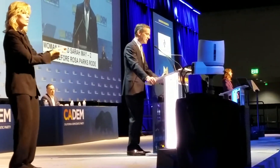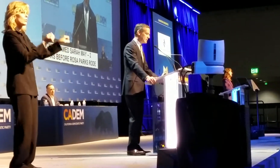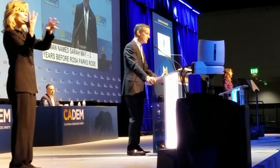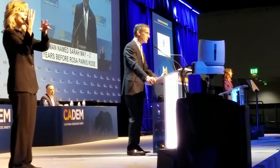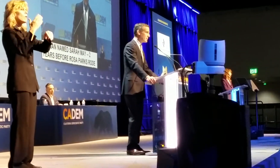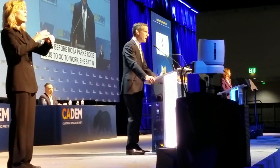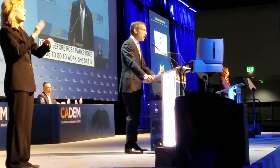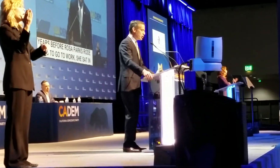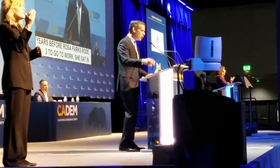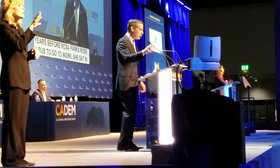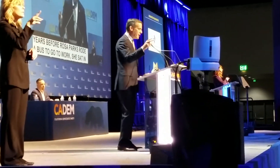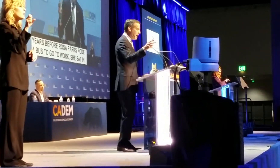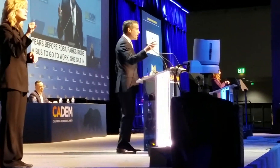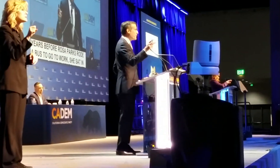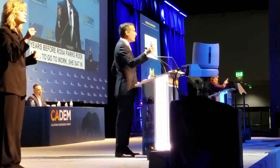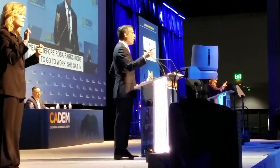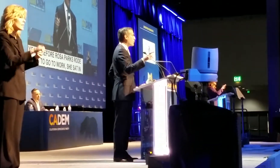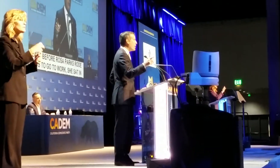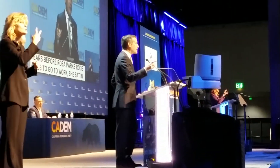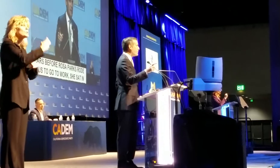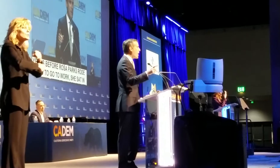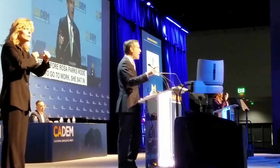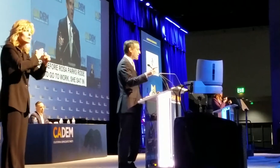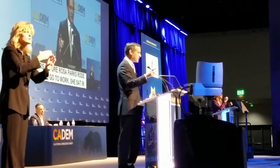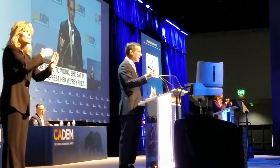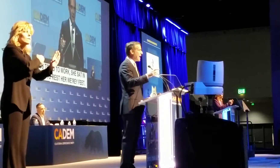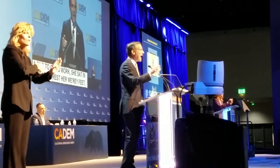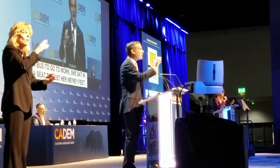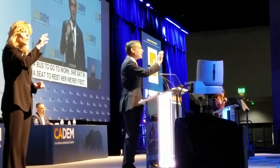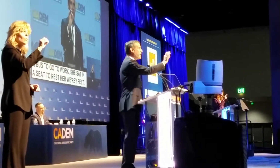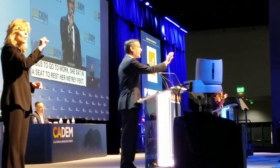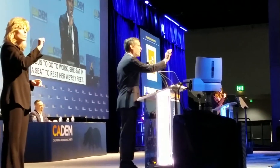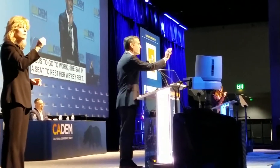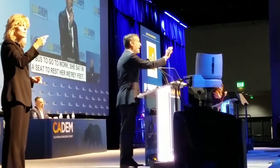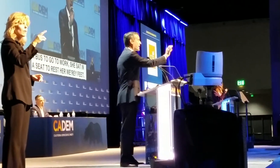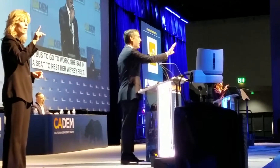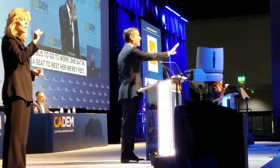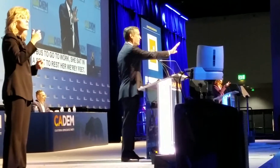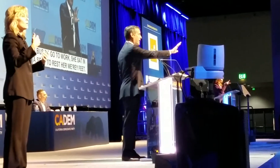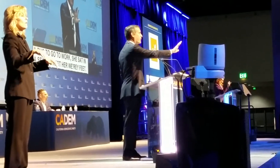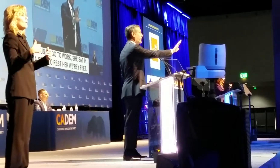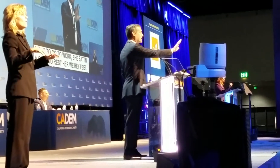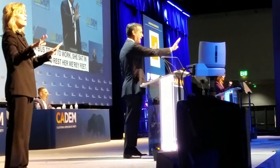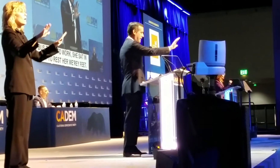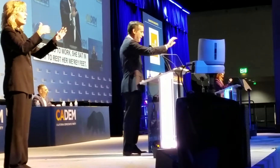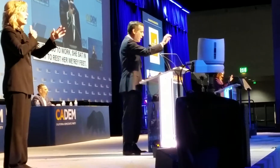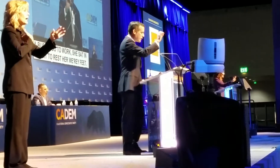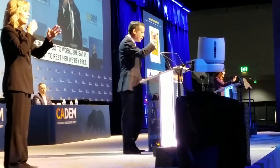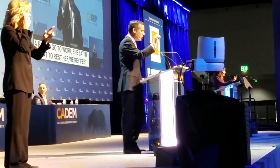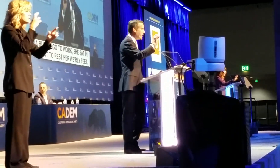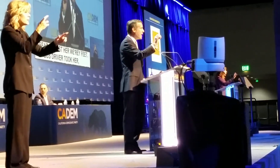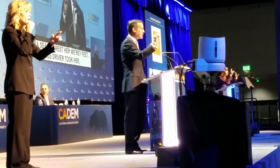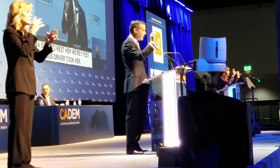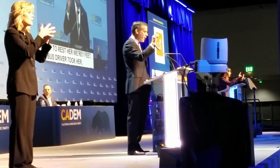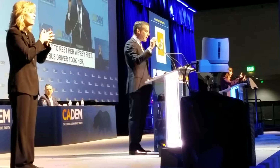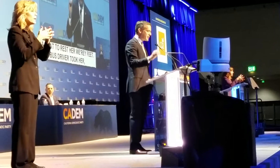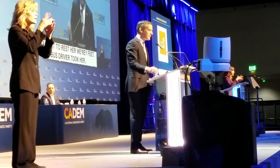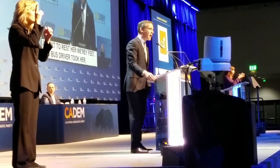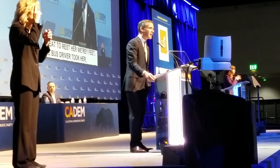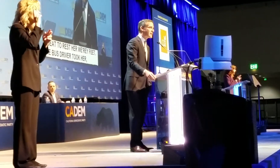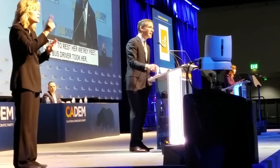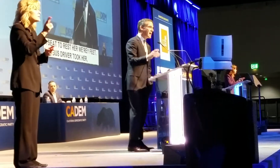bus. 2 years before Rosa Parks, have respect for the American history here for a second. 2 years